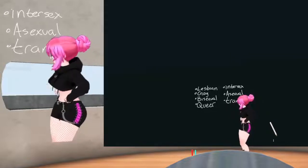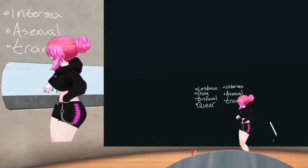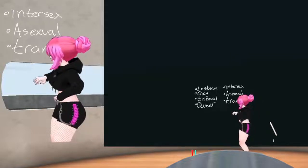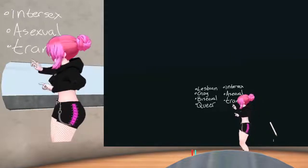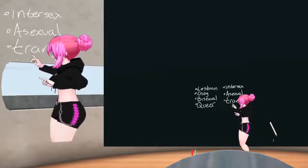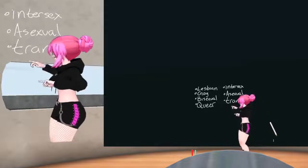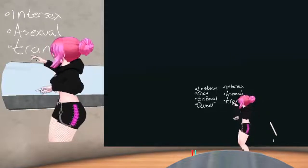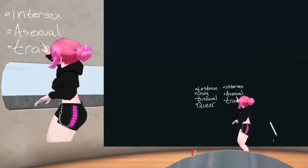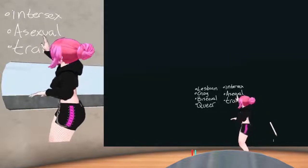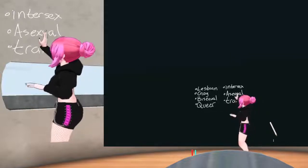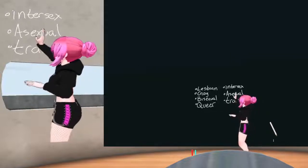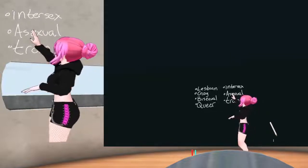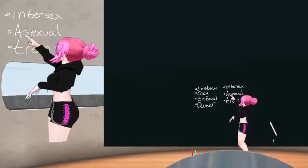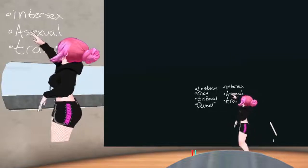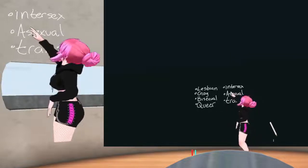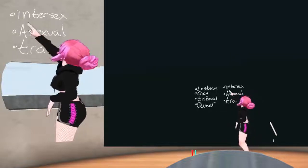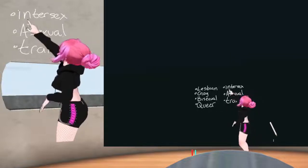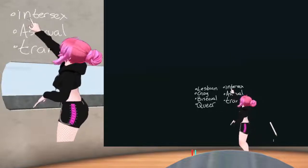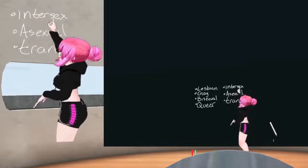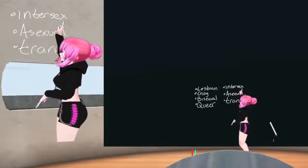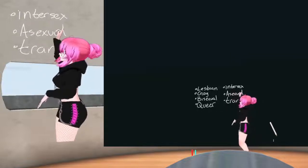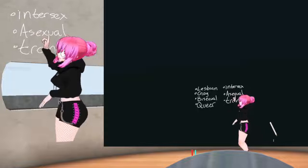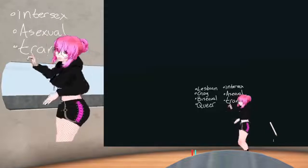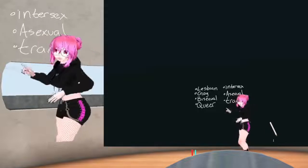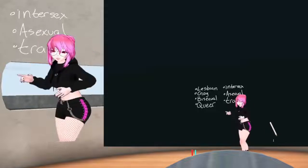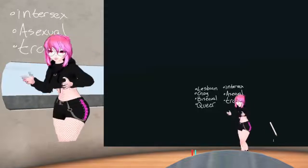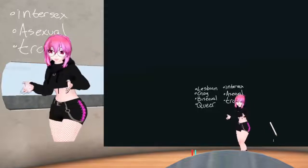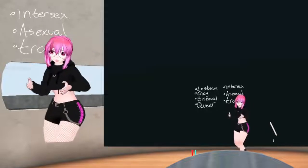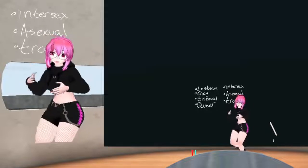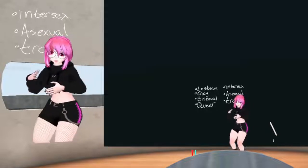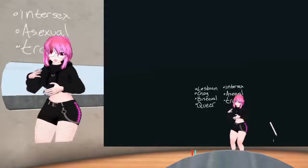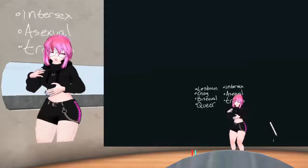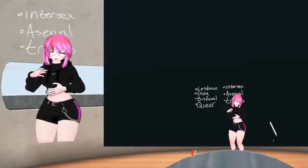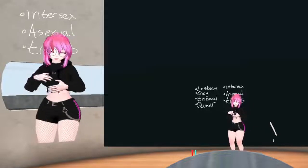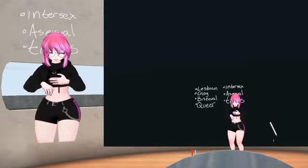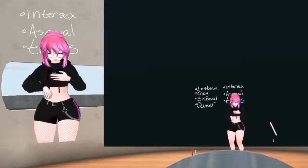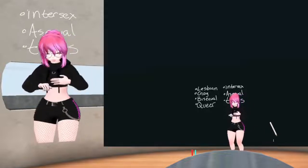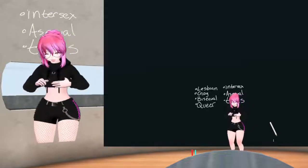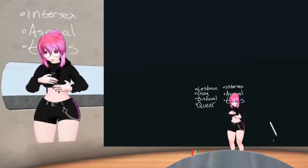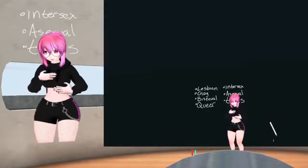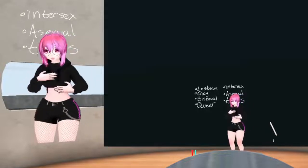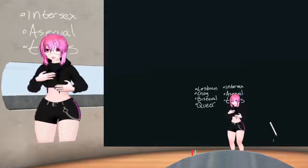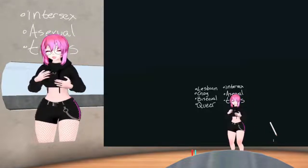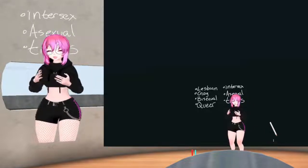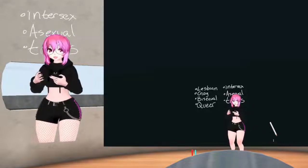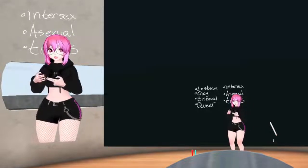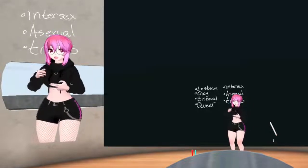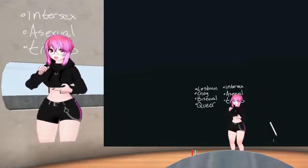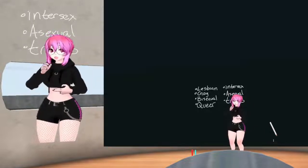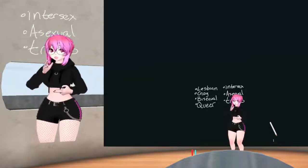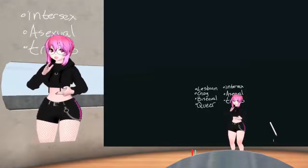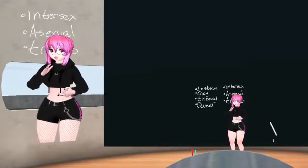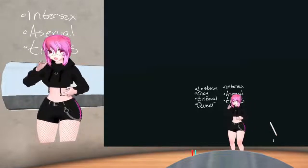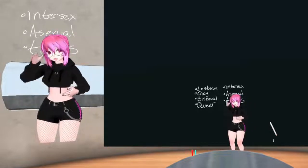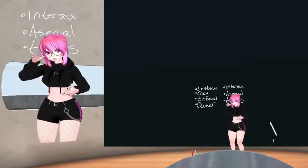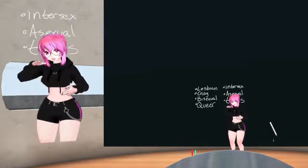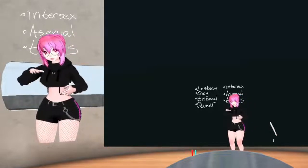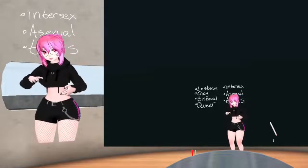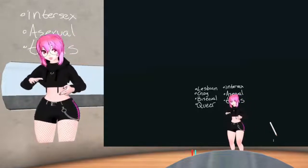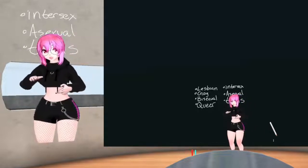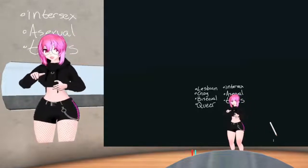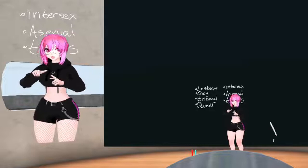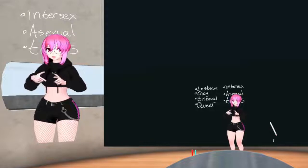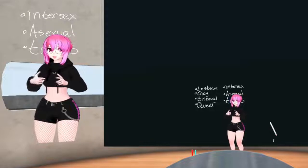educational teacher for not sign language. I'm kidding. So intersex is somebody who is born with both male and